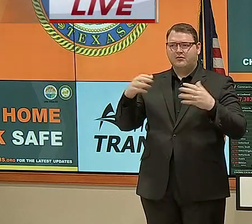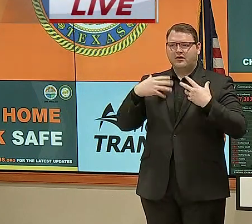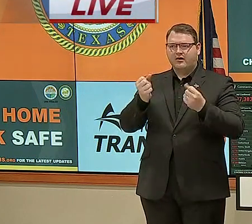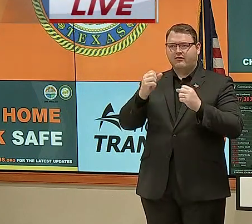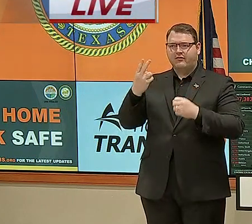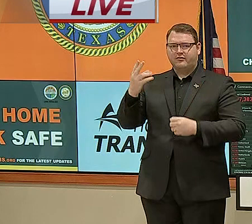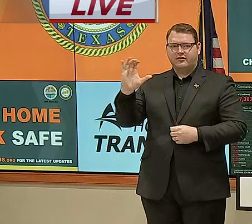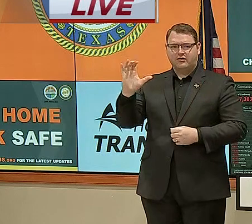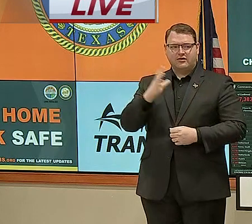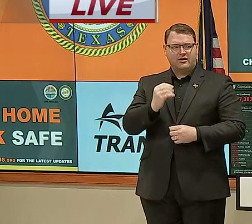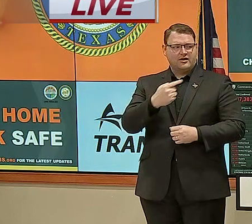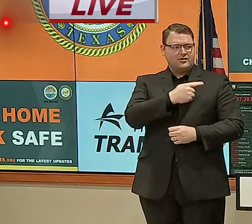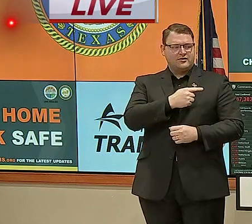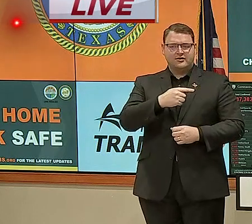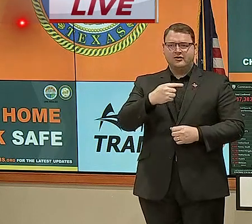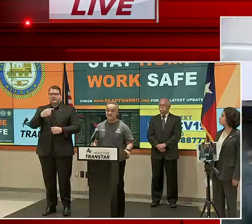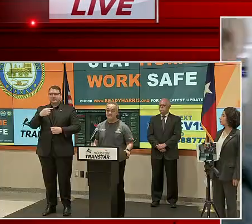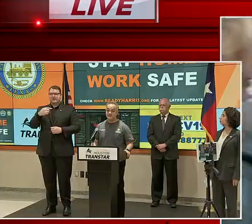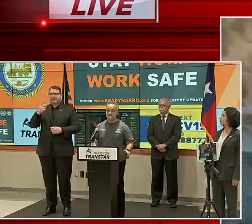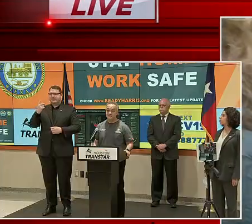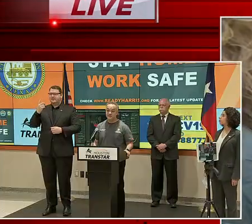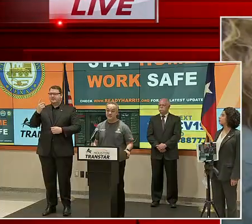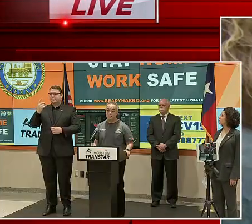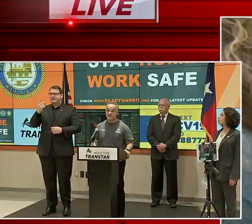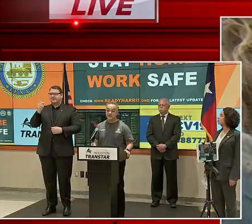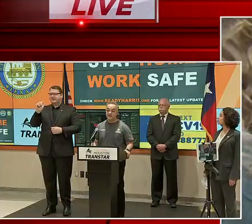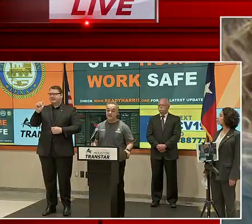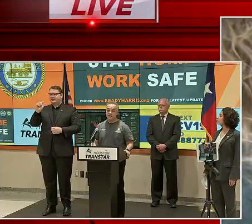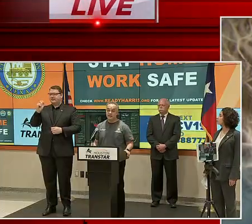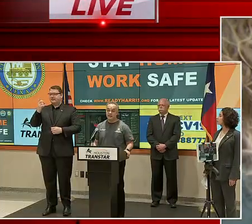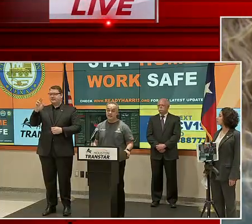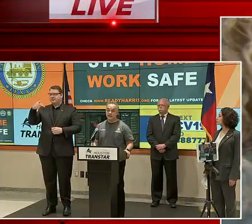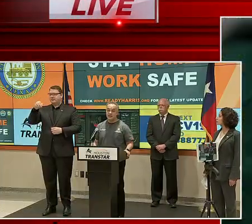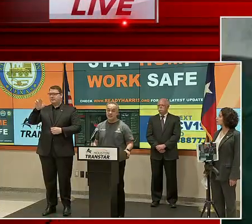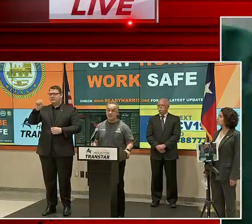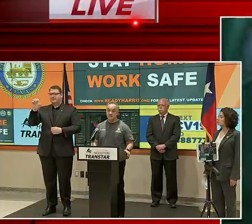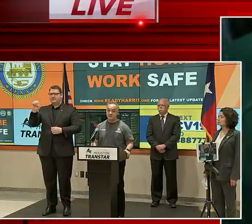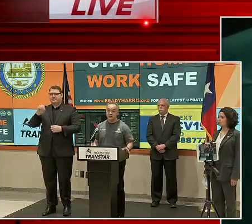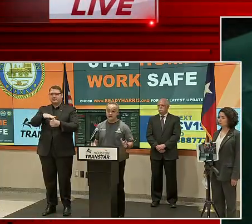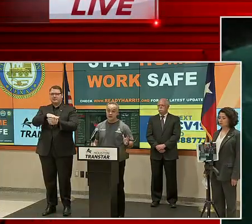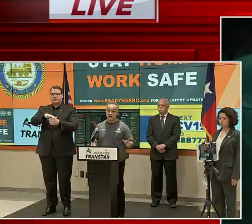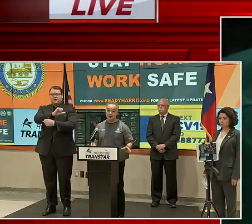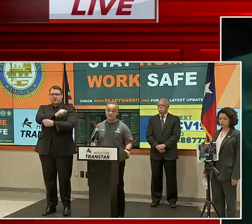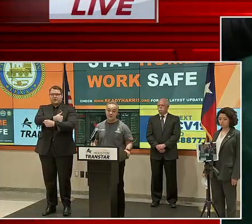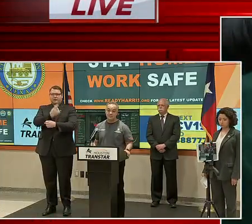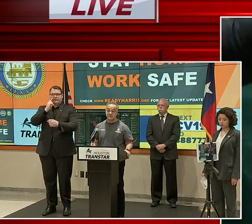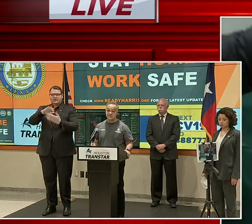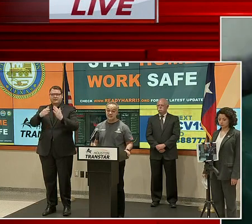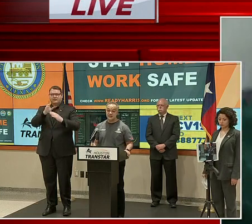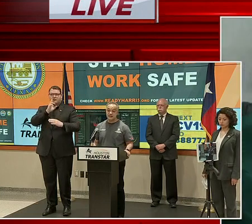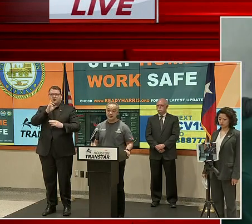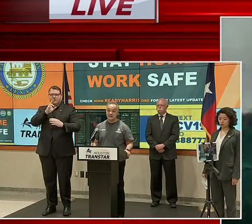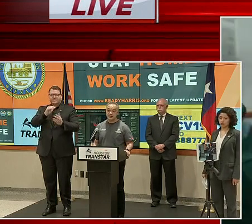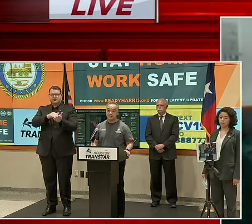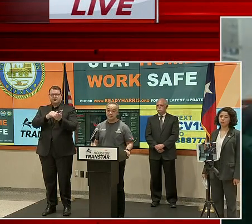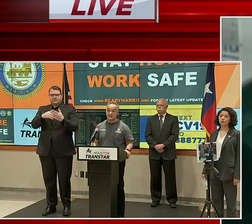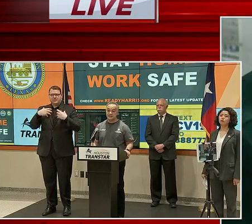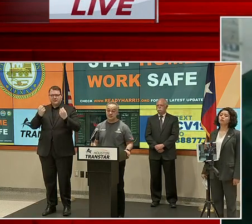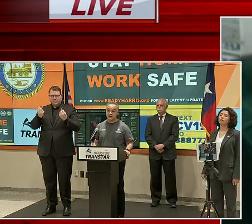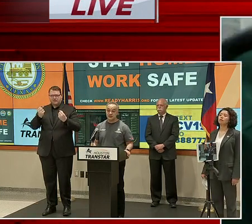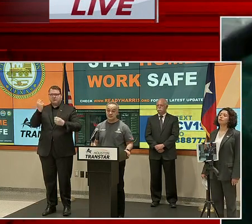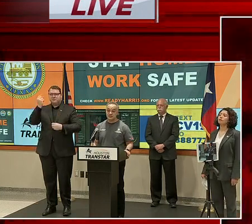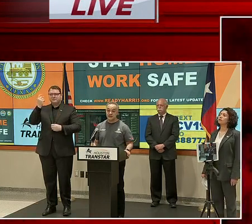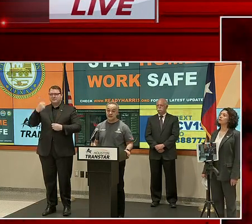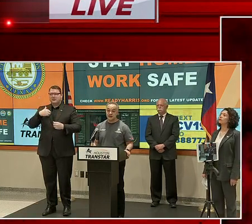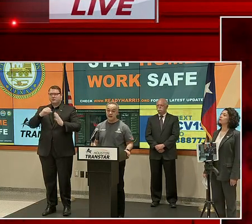the EMS Director and local health authority for the city of Houston. And I really want to, first of all, just say that with